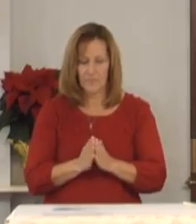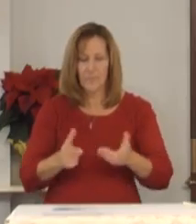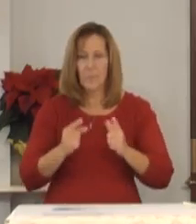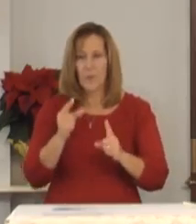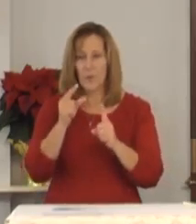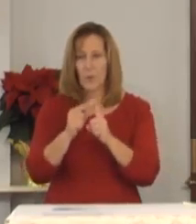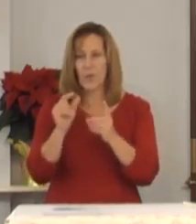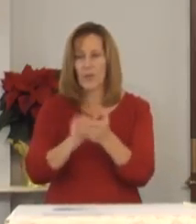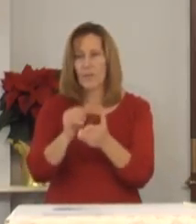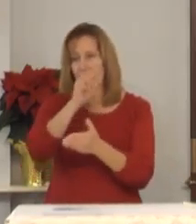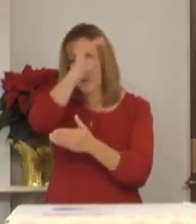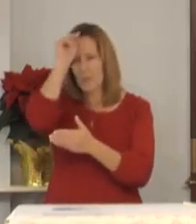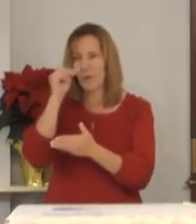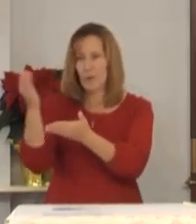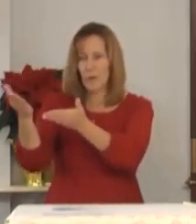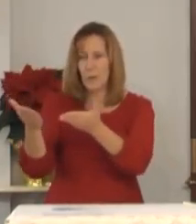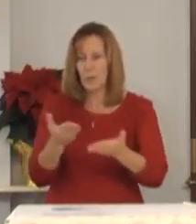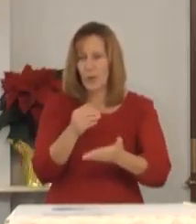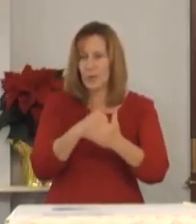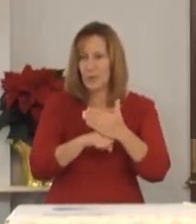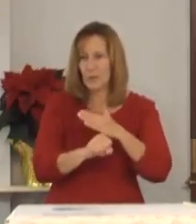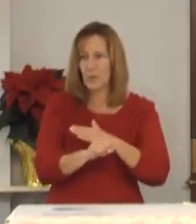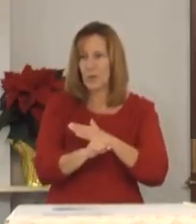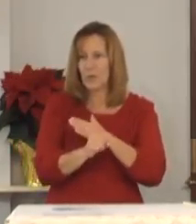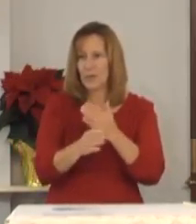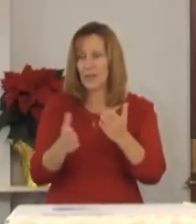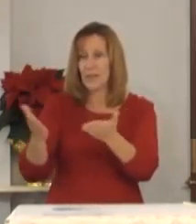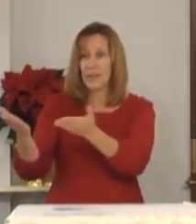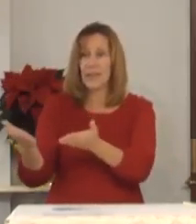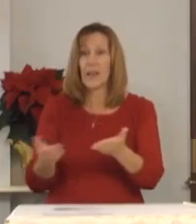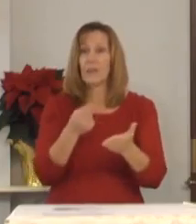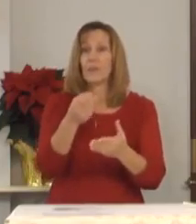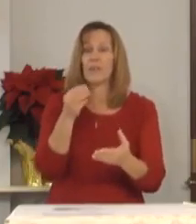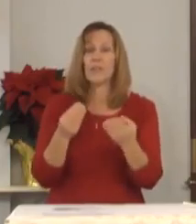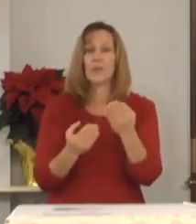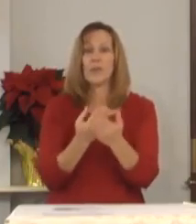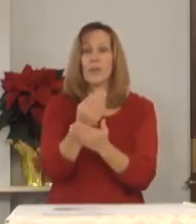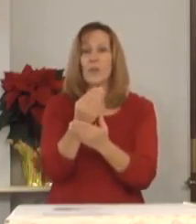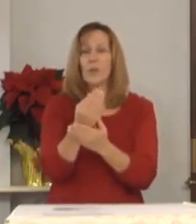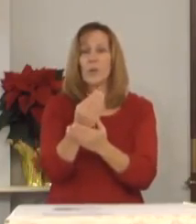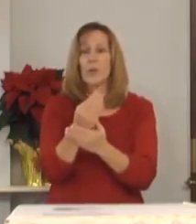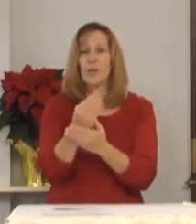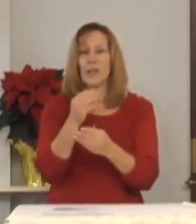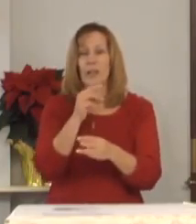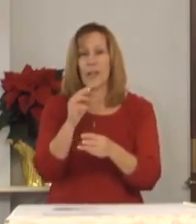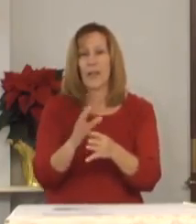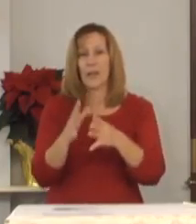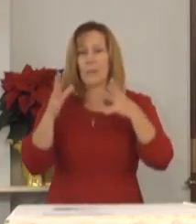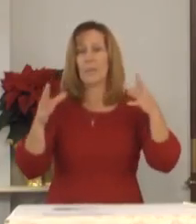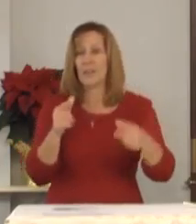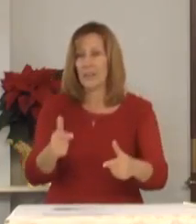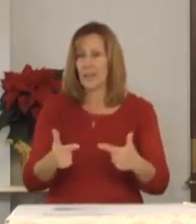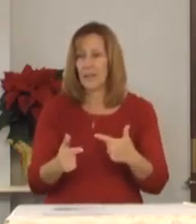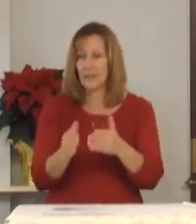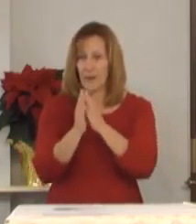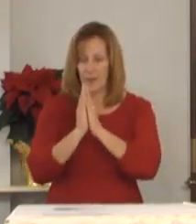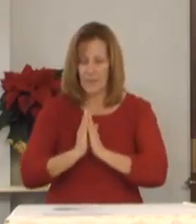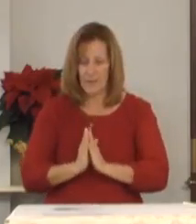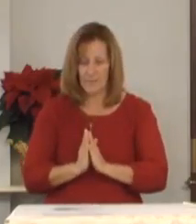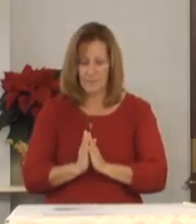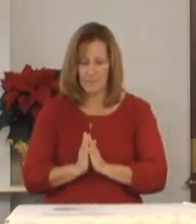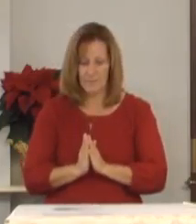May the word that Mary brought to birth carry you into a new and abundant life.